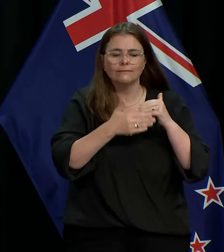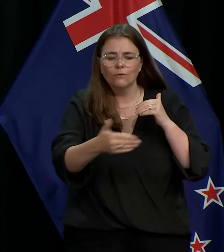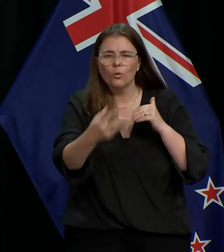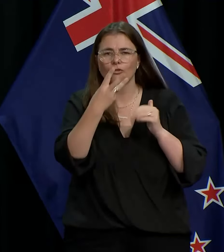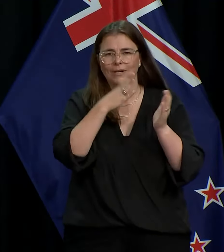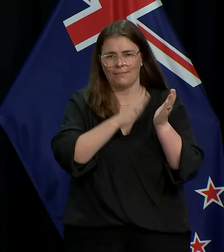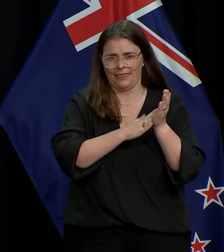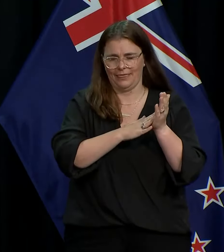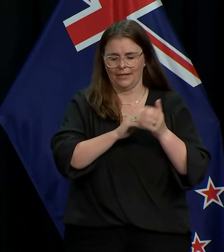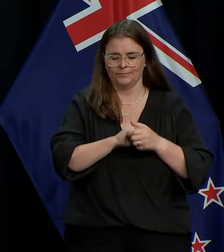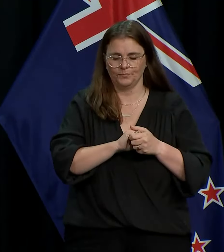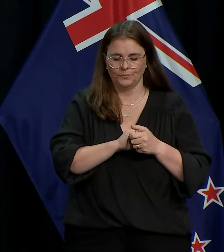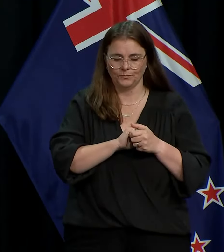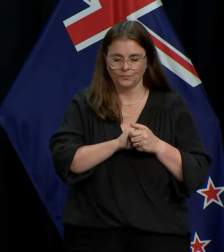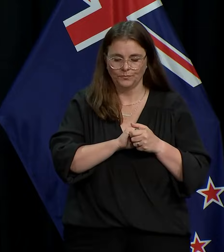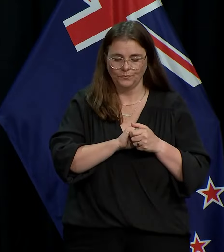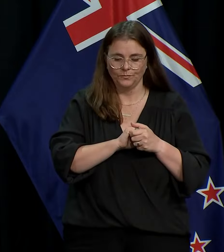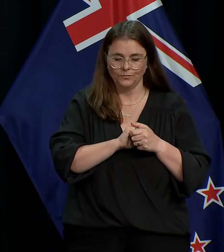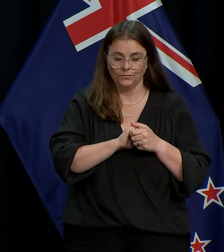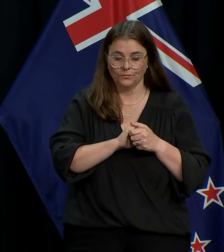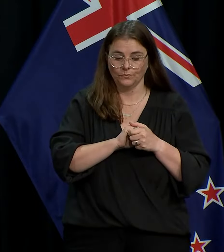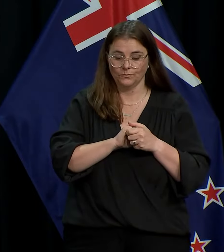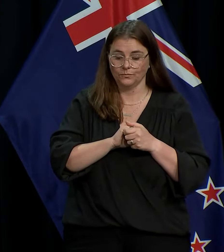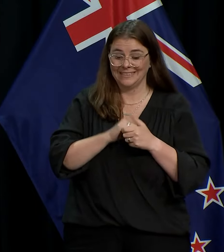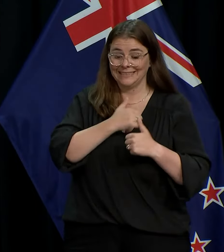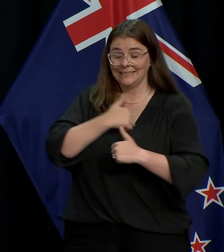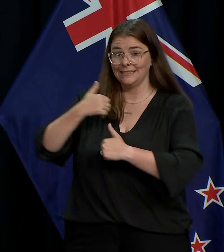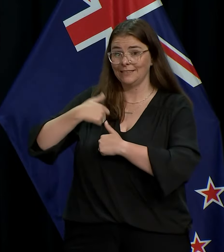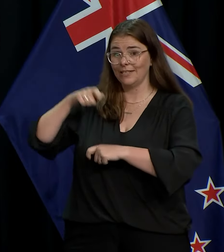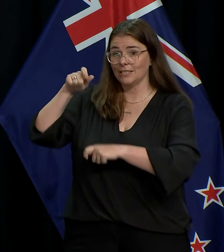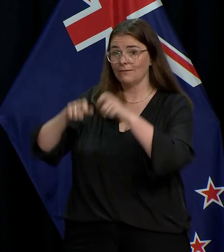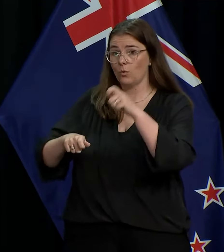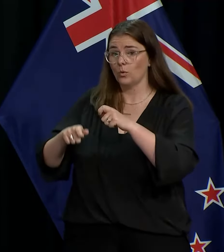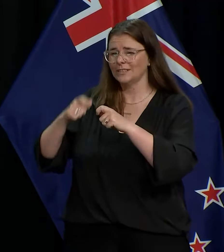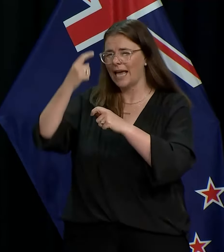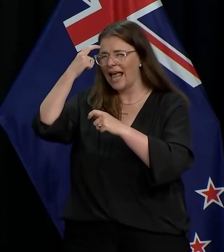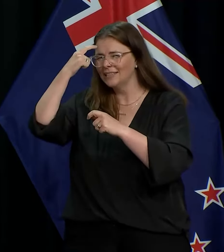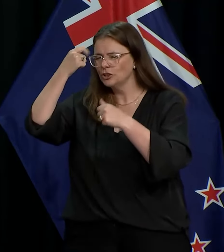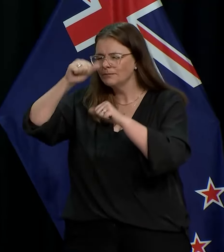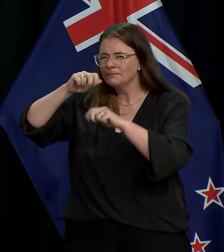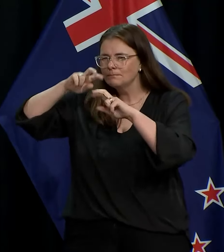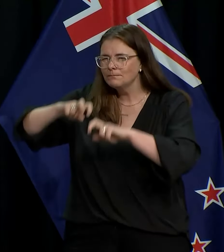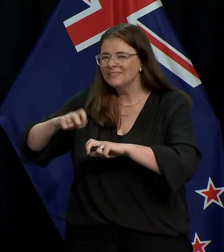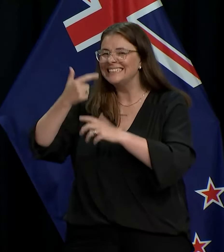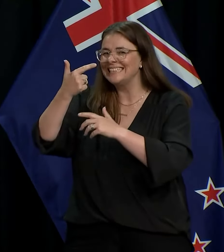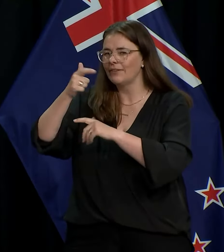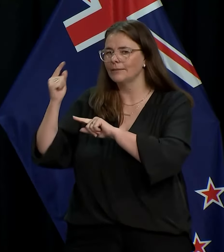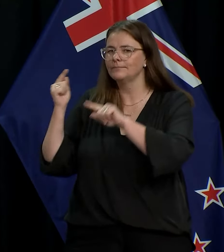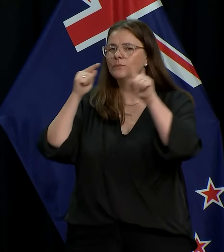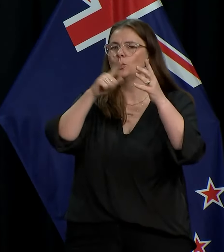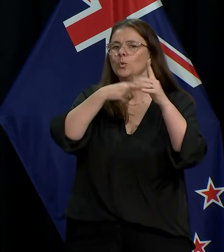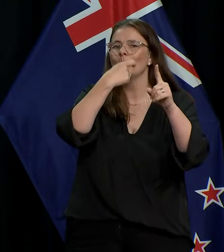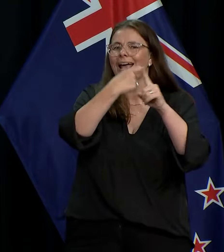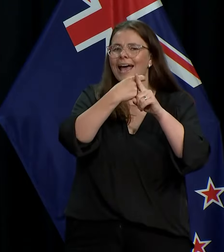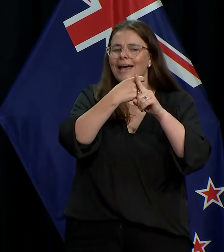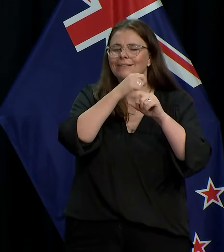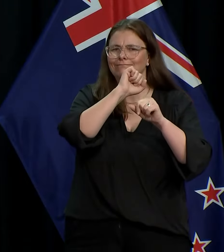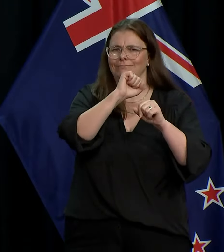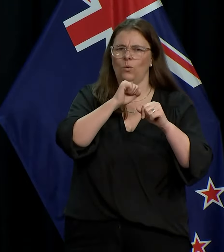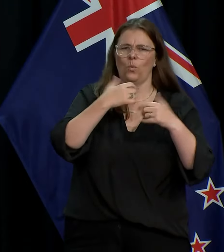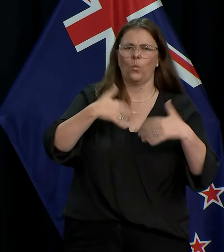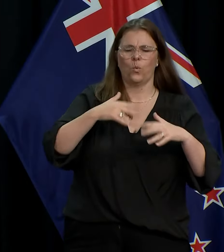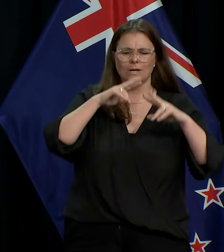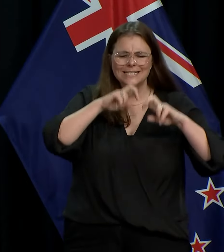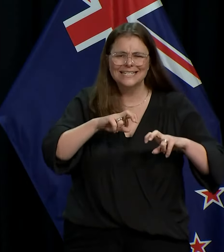months. 7 New Zealand Defence Force intelligence analysts will go to the United Kingdom to assist with the heightened demand